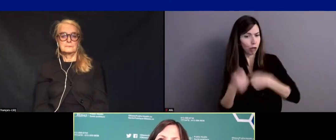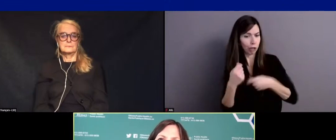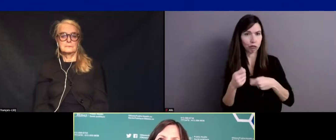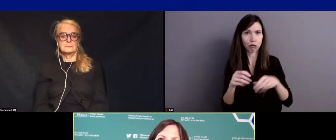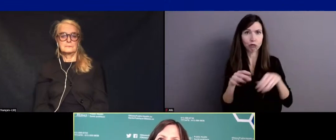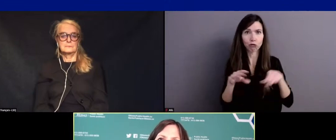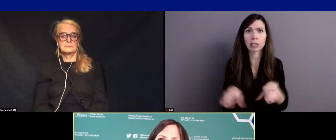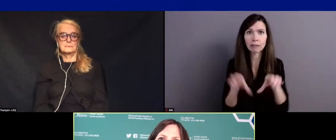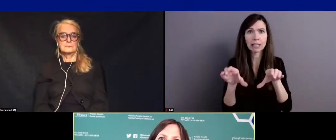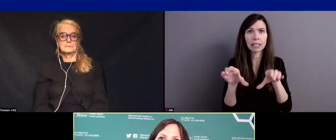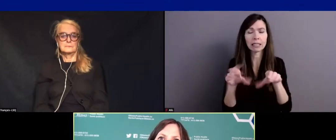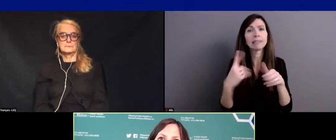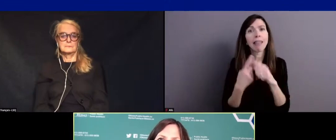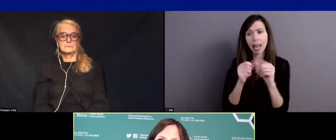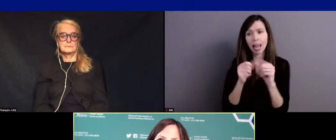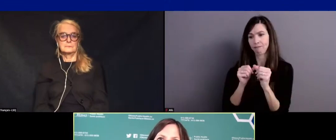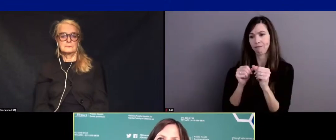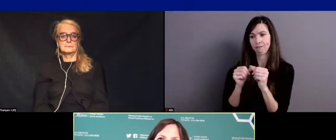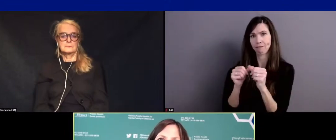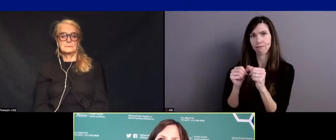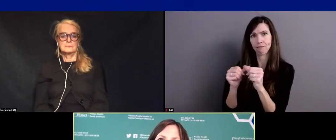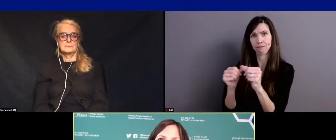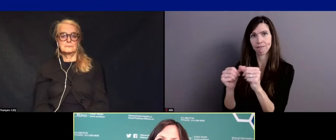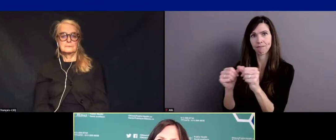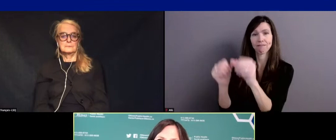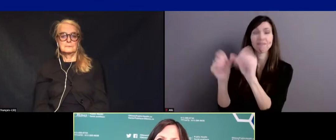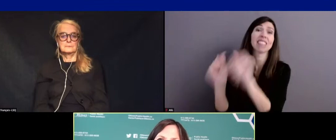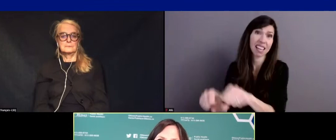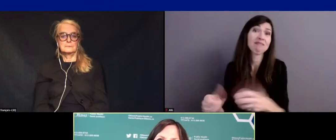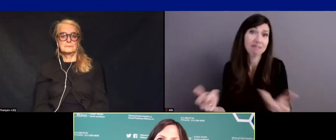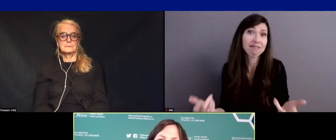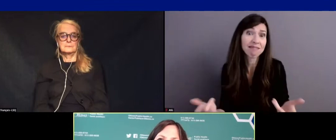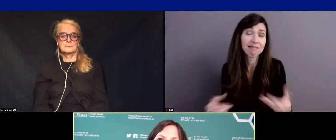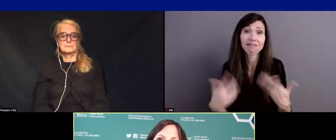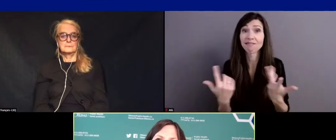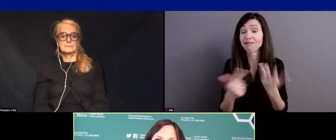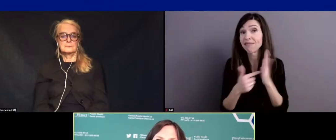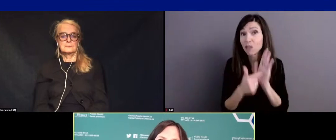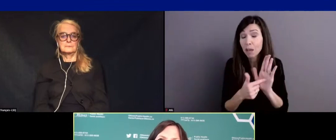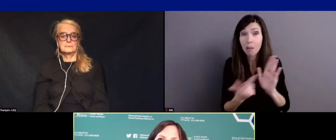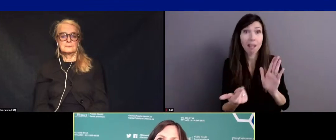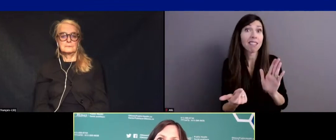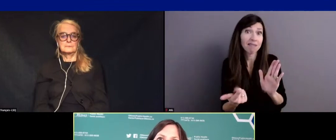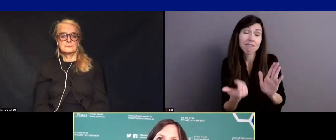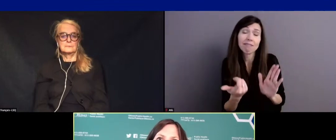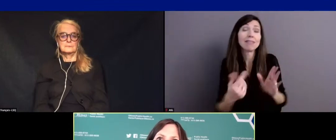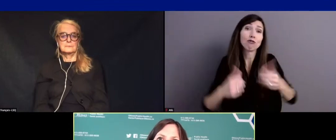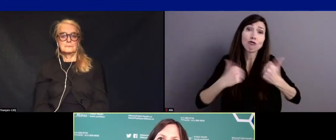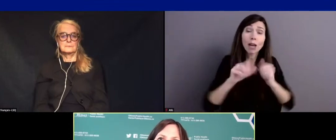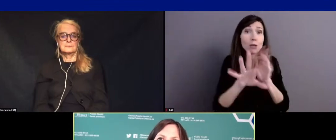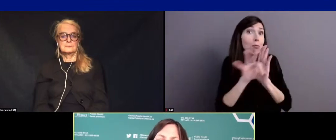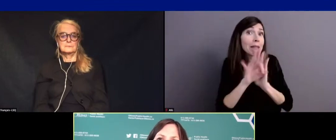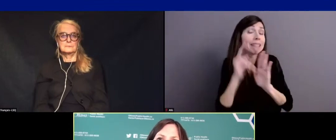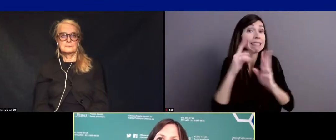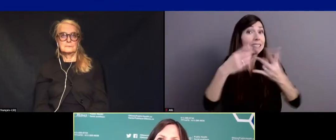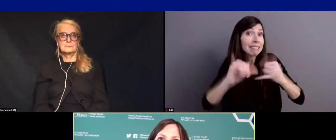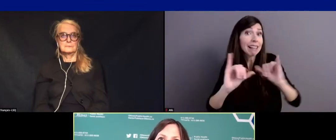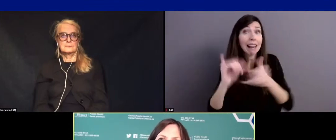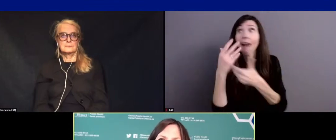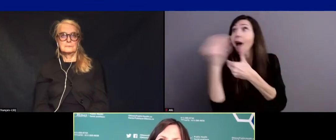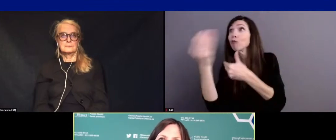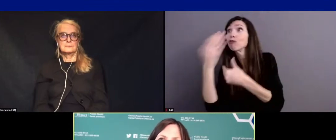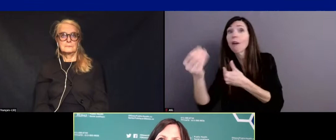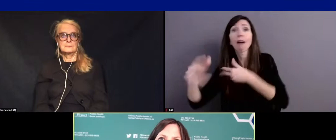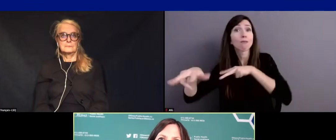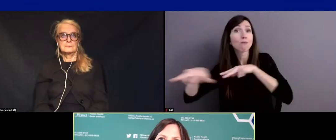period. We want to focus on what people can do, choosing outdoor physical activity as much as possible, finding ways